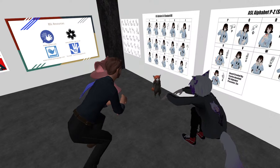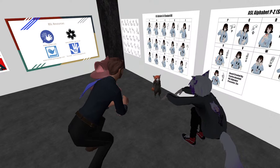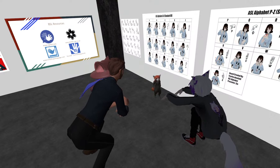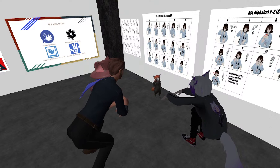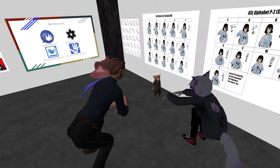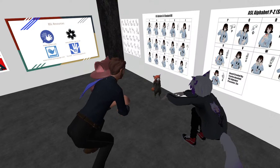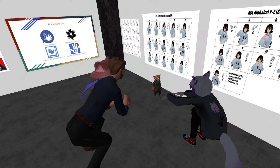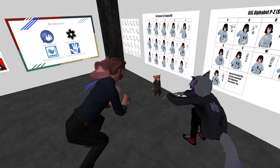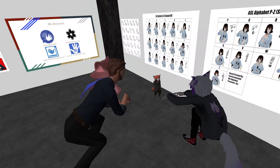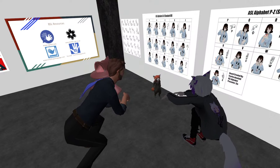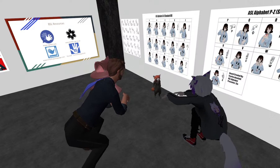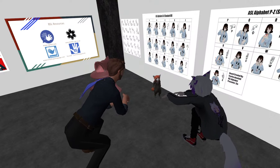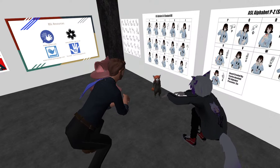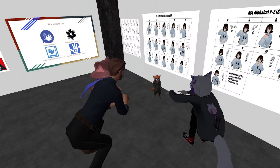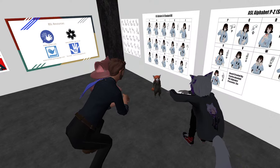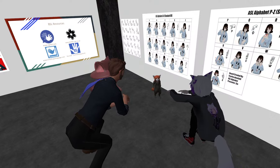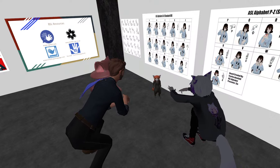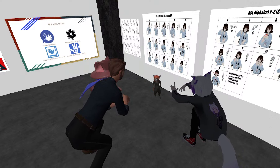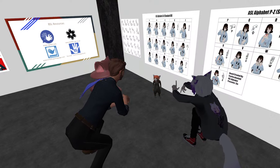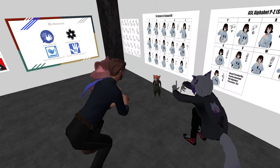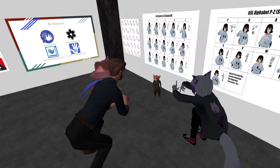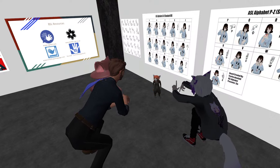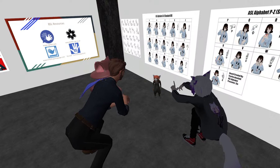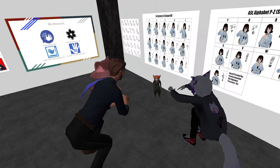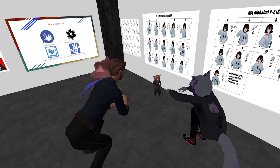did the two letters apart. Would real ASL know that?